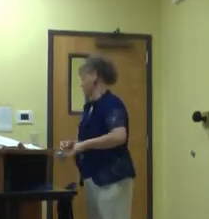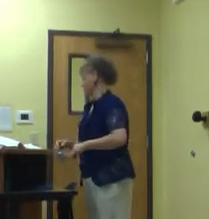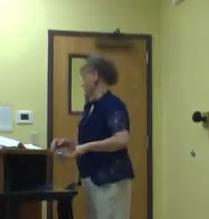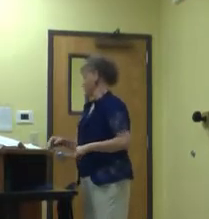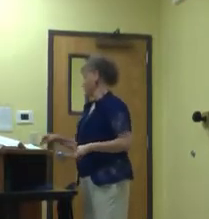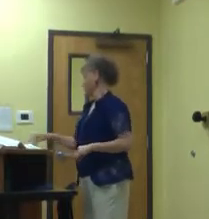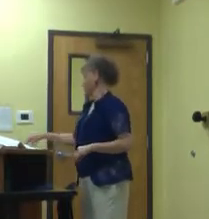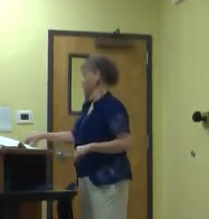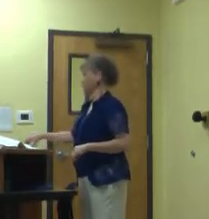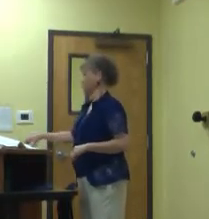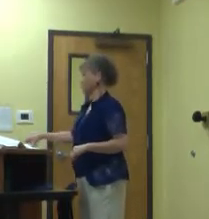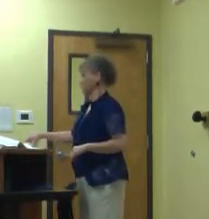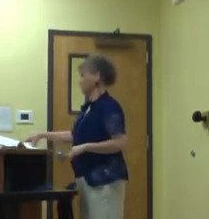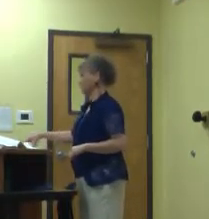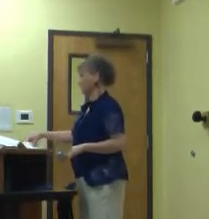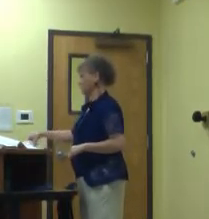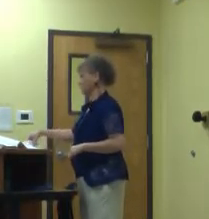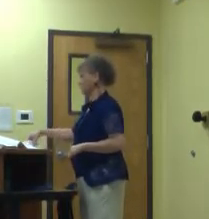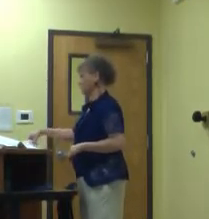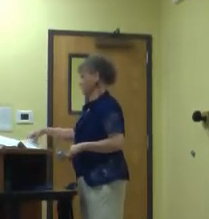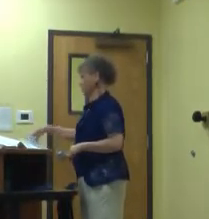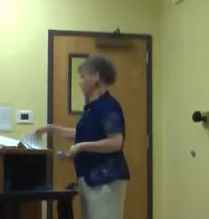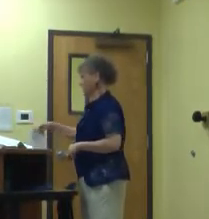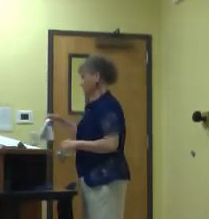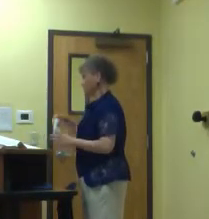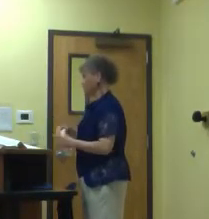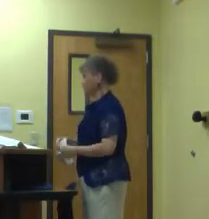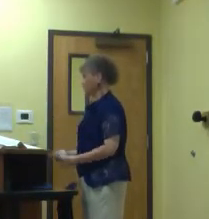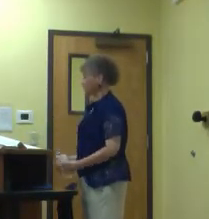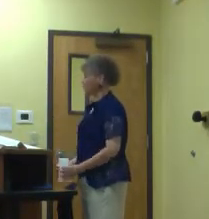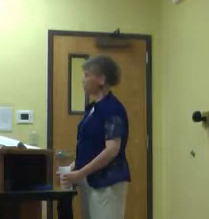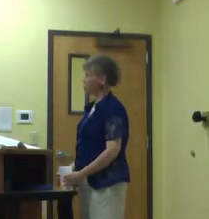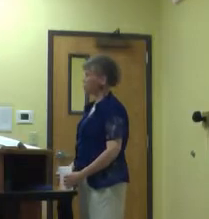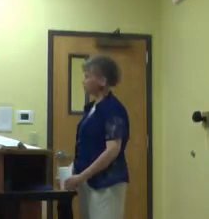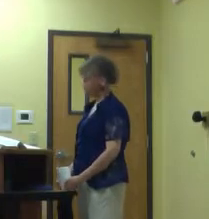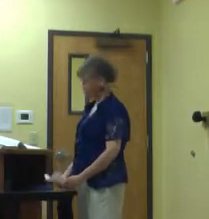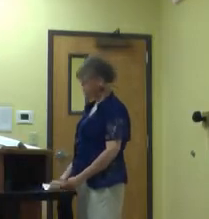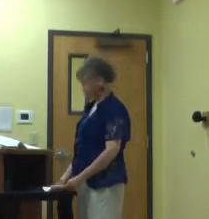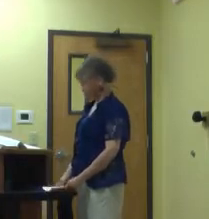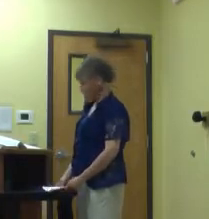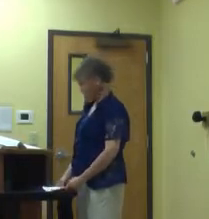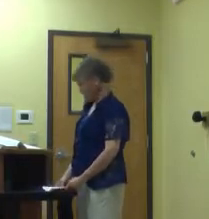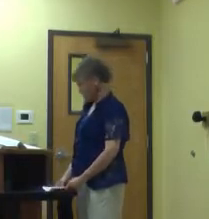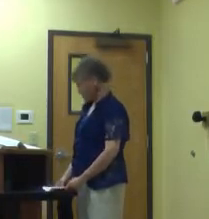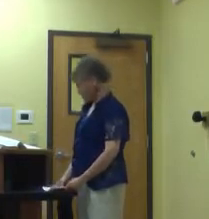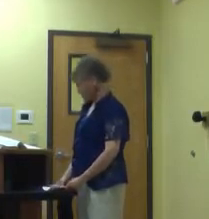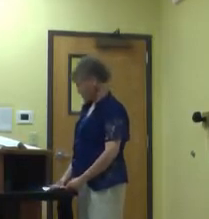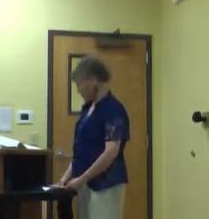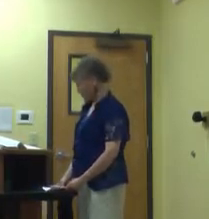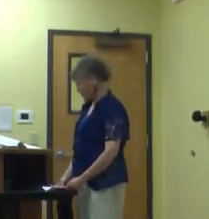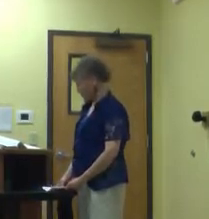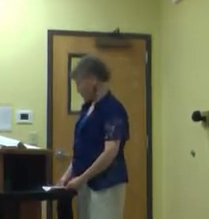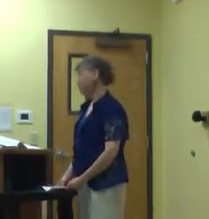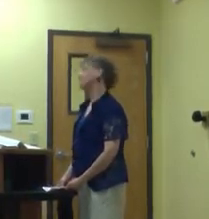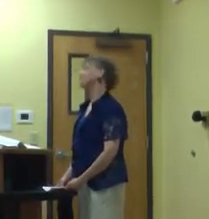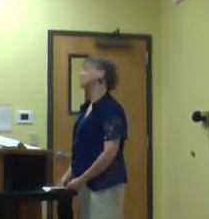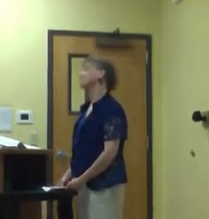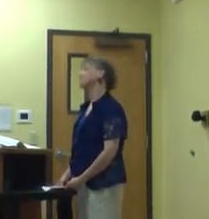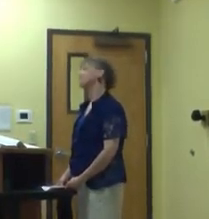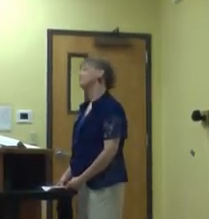when somebody's trying to talk to you, you really don't want to talk to them, it's kind of far enough to pretend that you didn't really hear them.